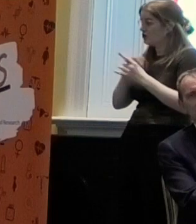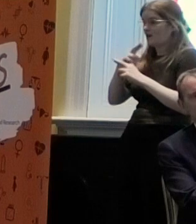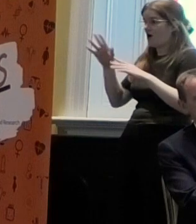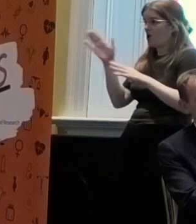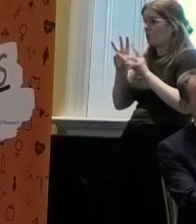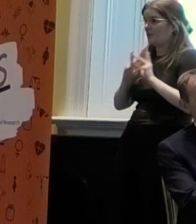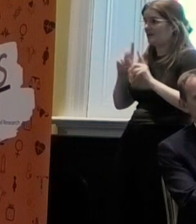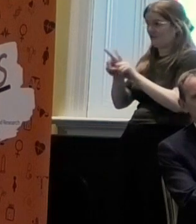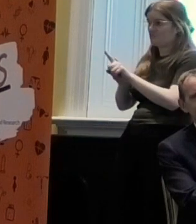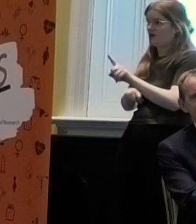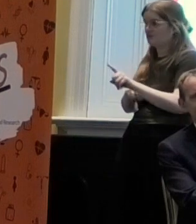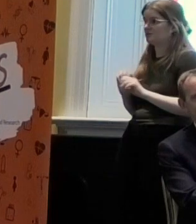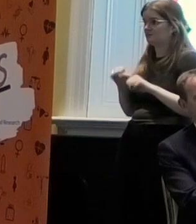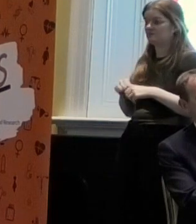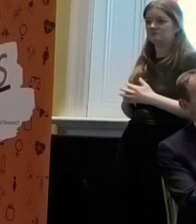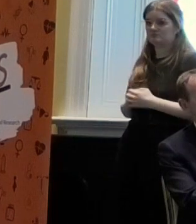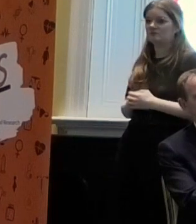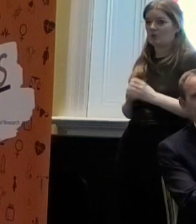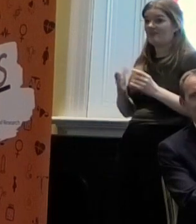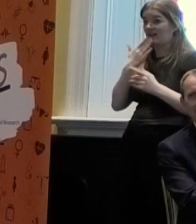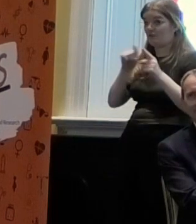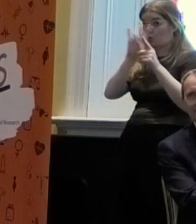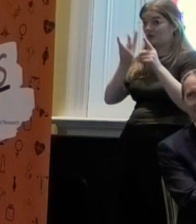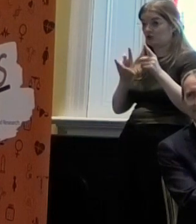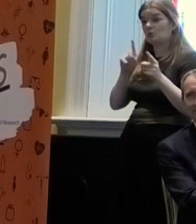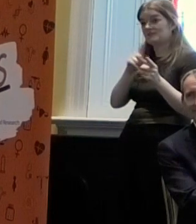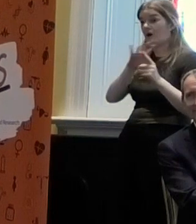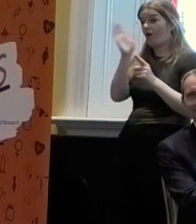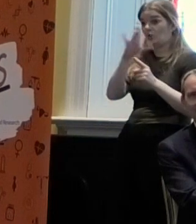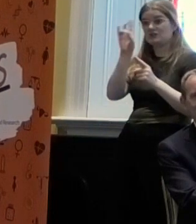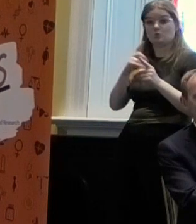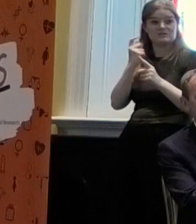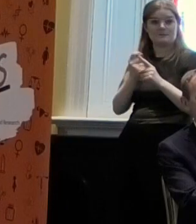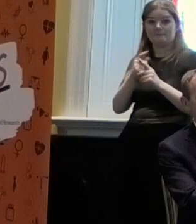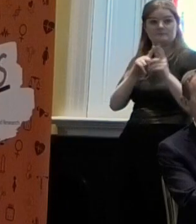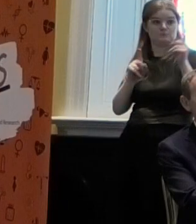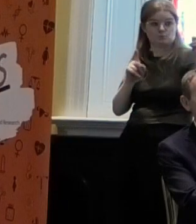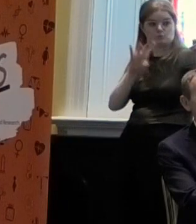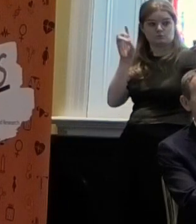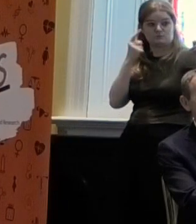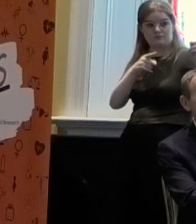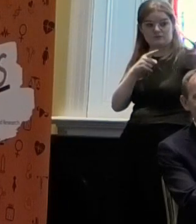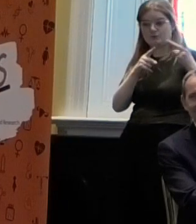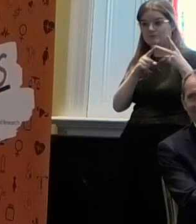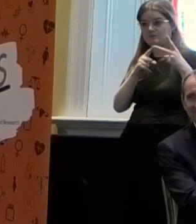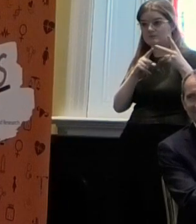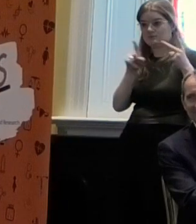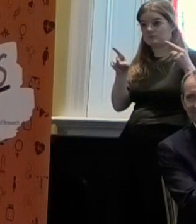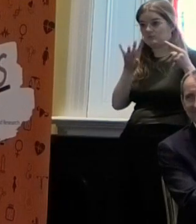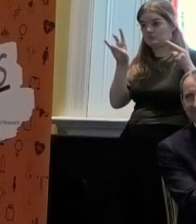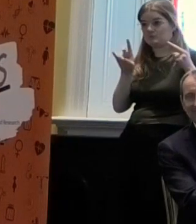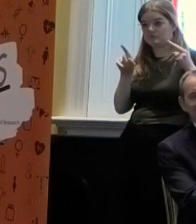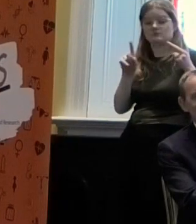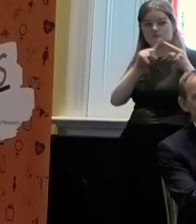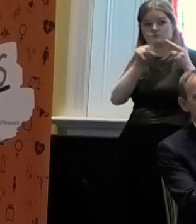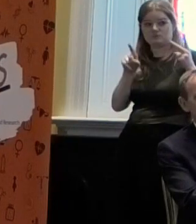Great. Thank you. Thank you for that question. We've two more as well. We'll just take them all at once. And then there's one over here. And then can you put your hand? Oh, yeah.